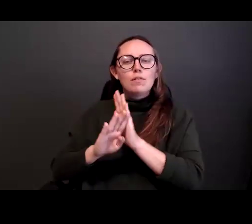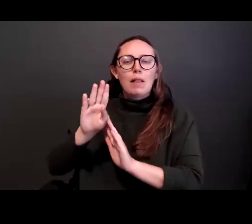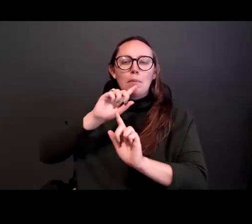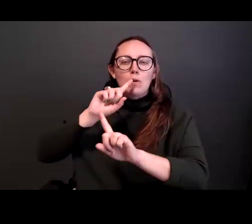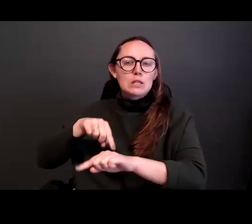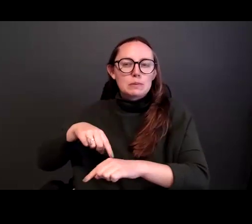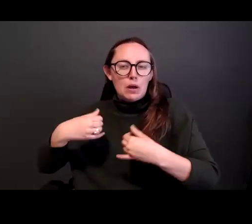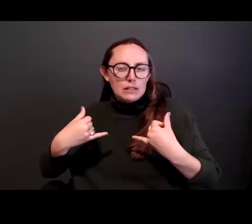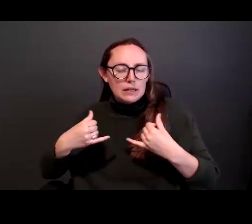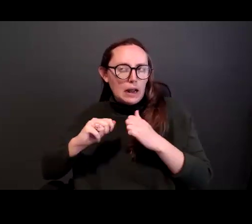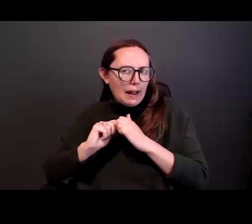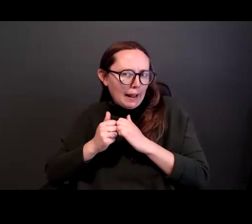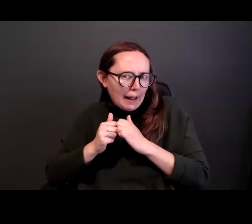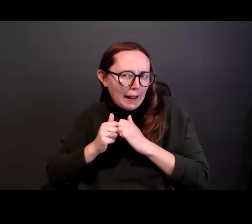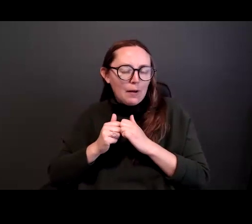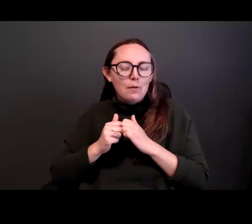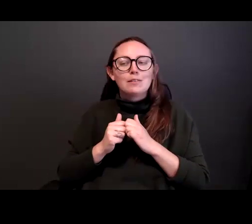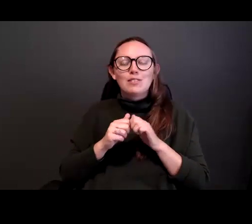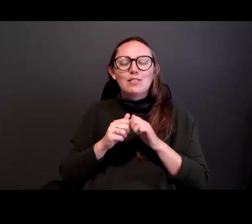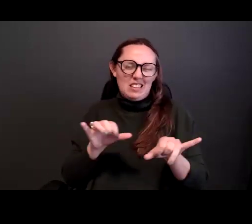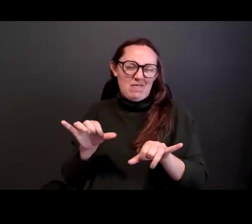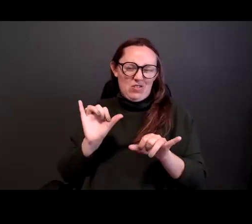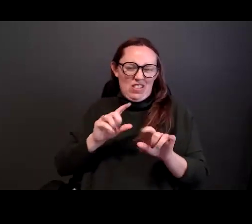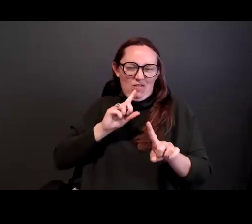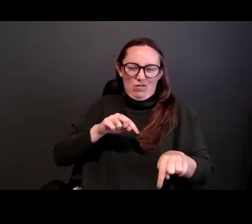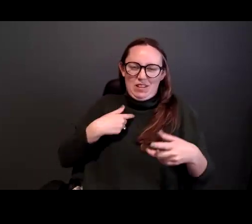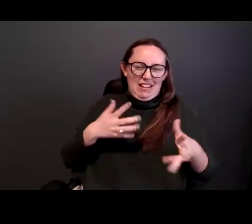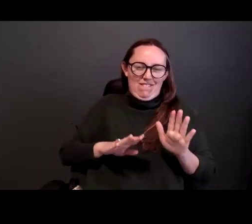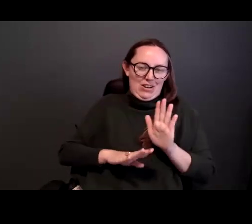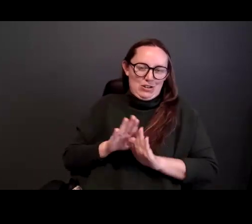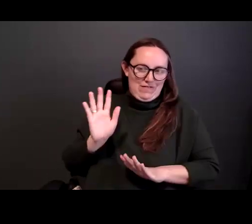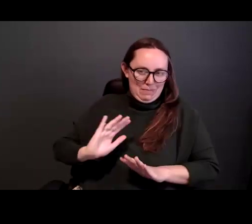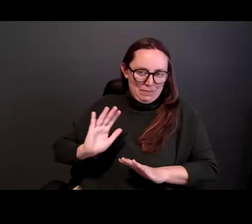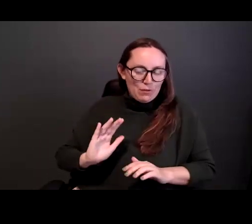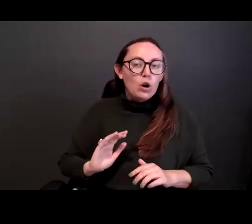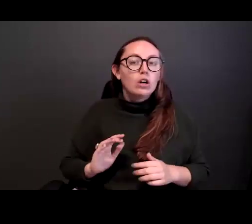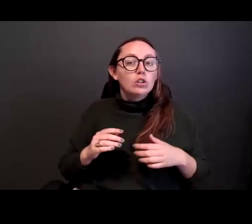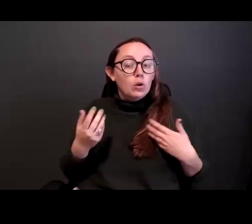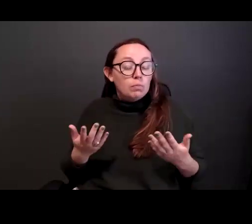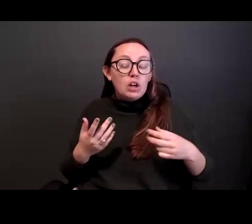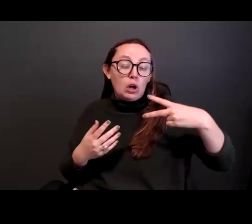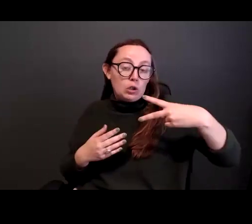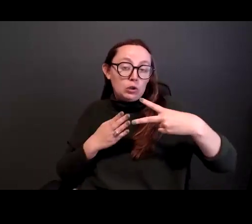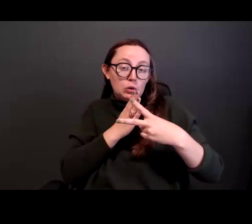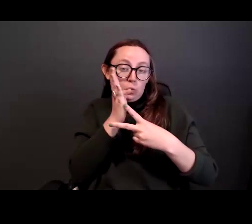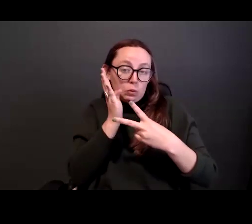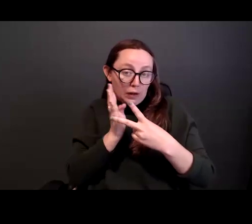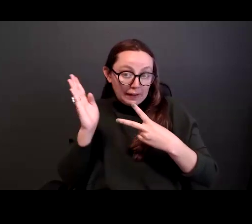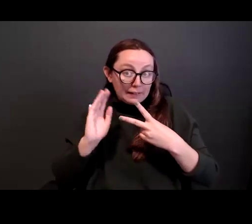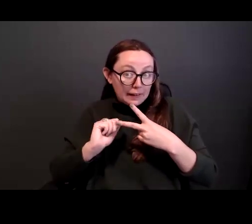do this. In one instance, the response I created was from the